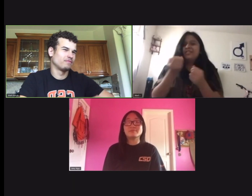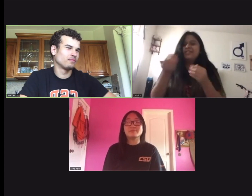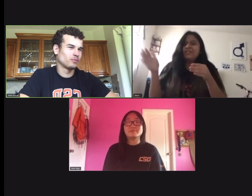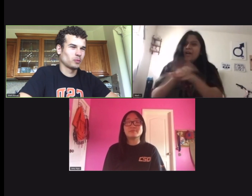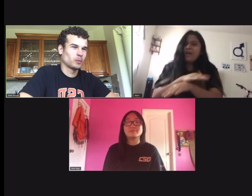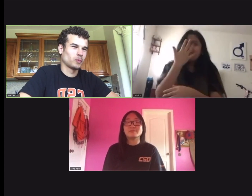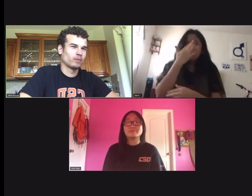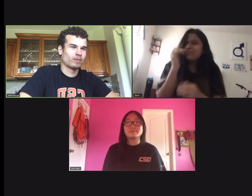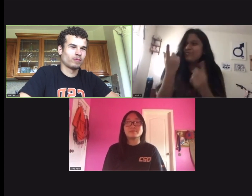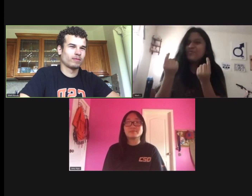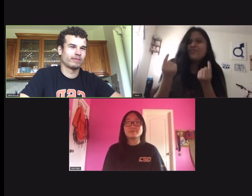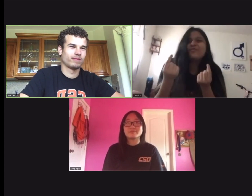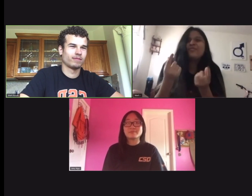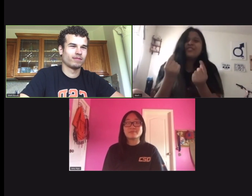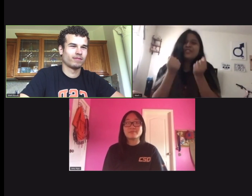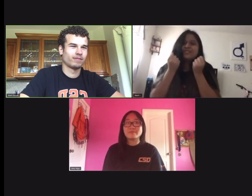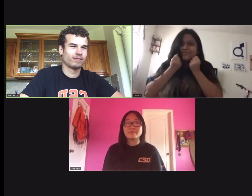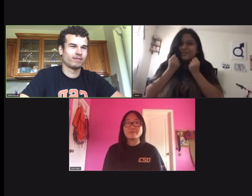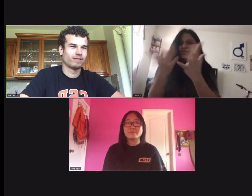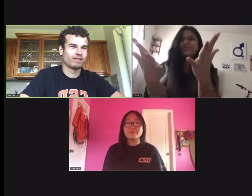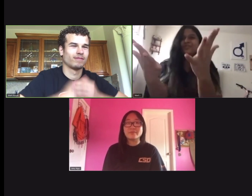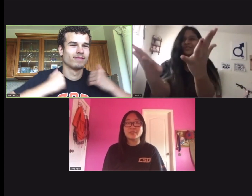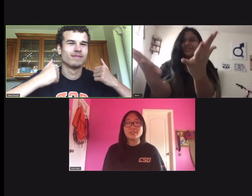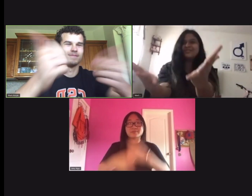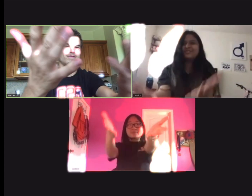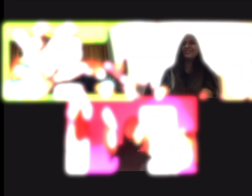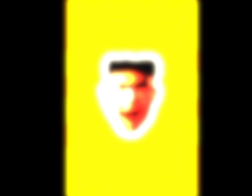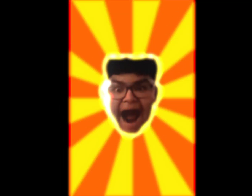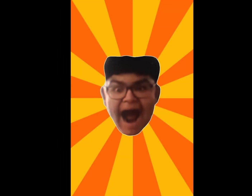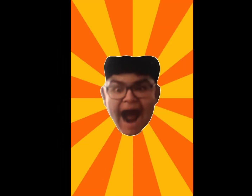final one. This is the yearbook cover. This is what it looks like.